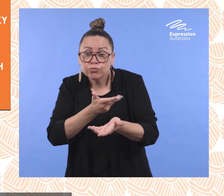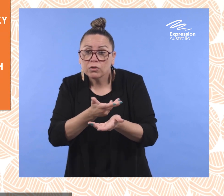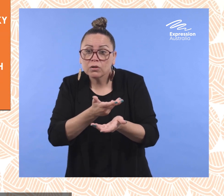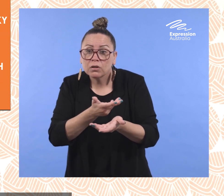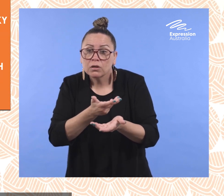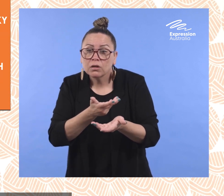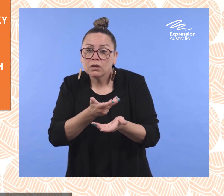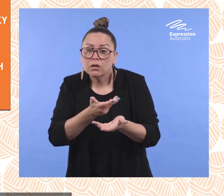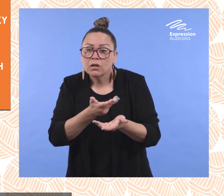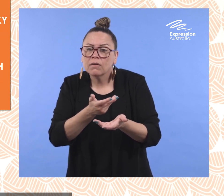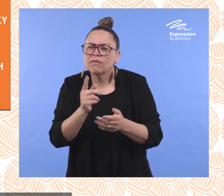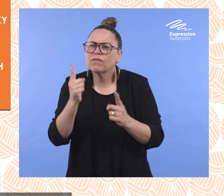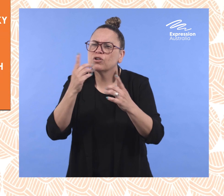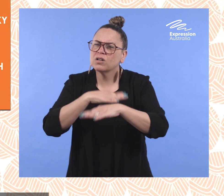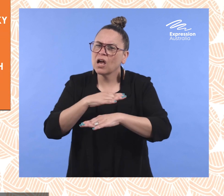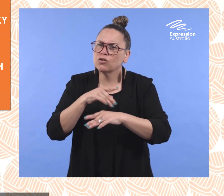and